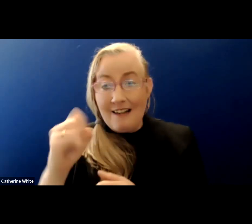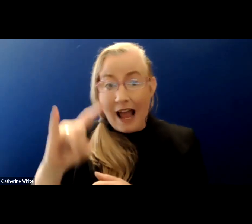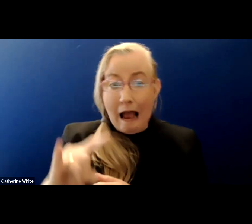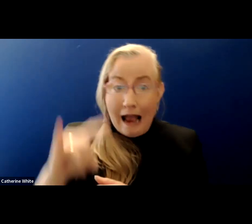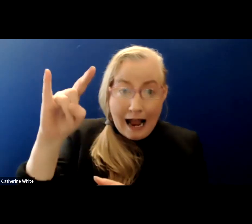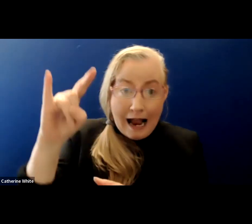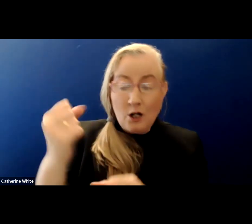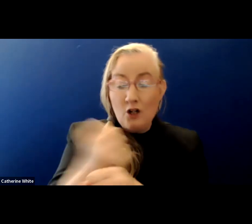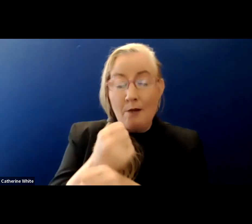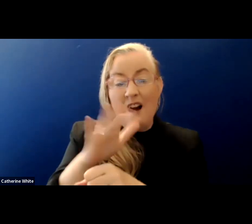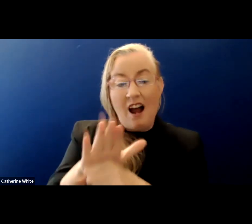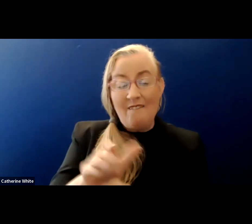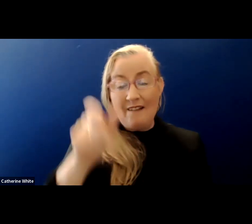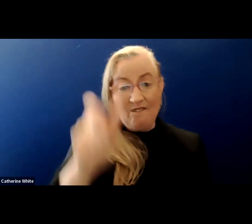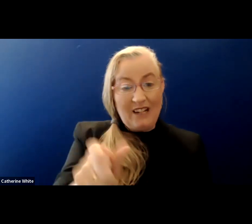of victims.